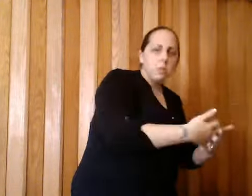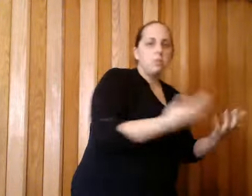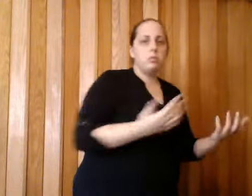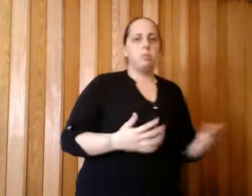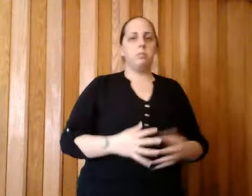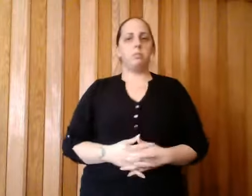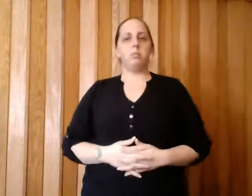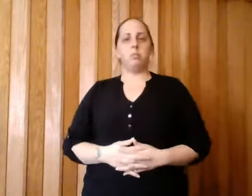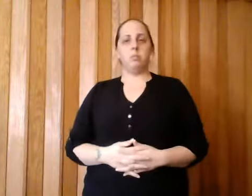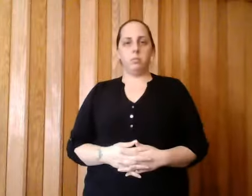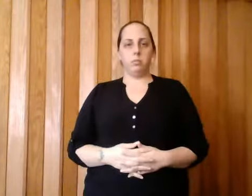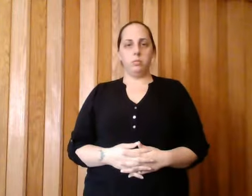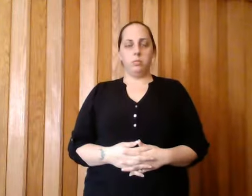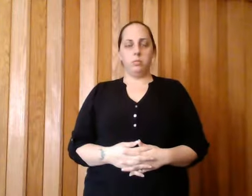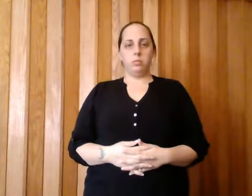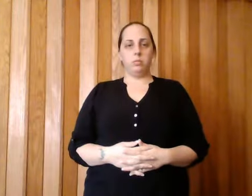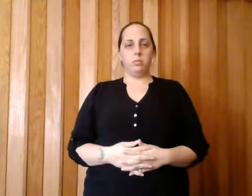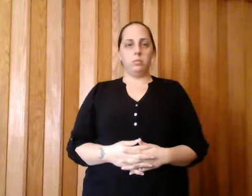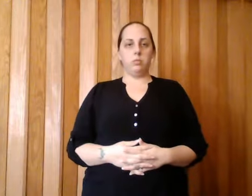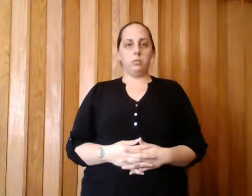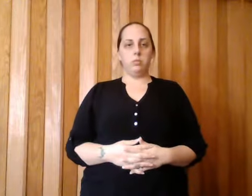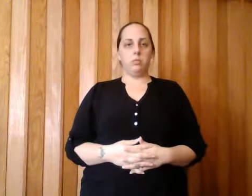So that the children can